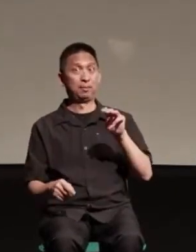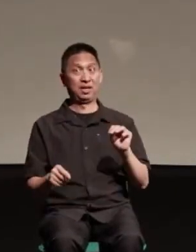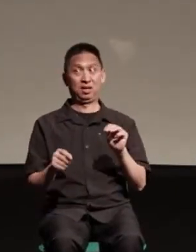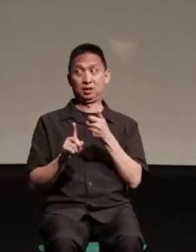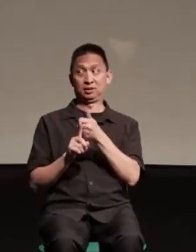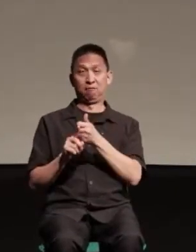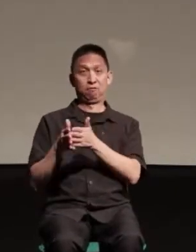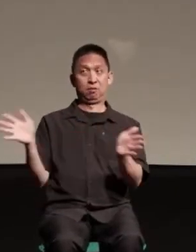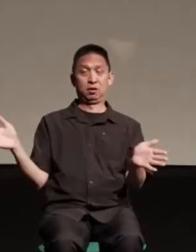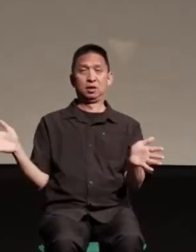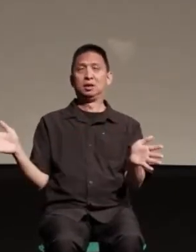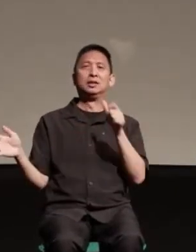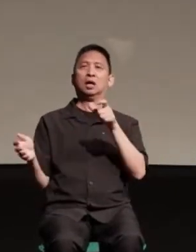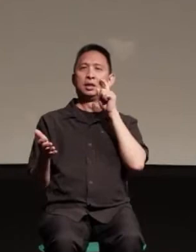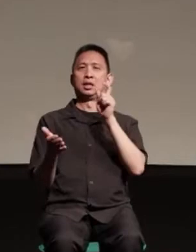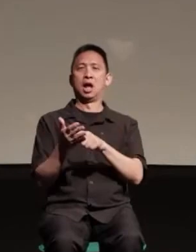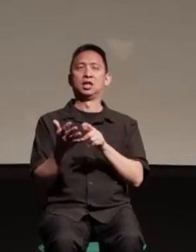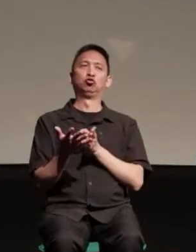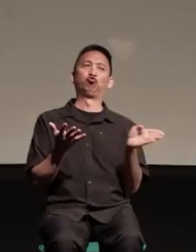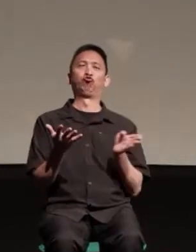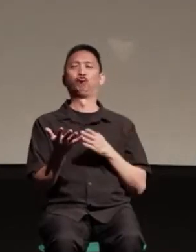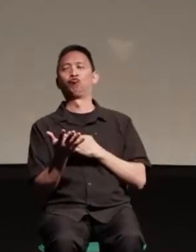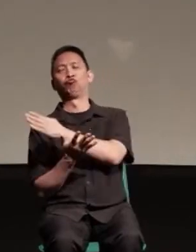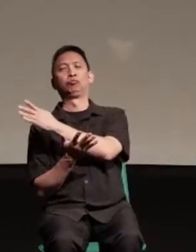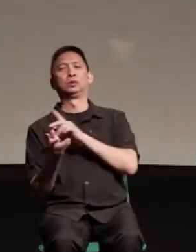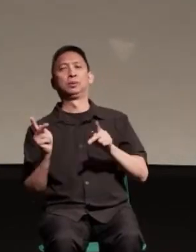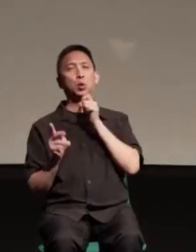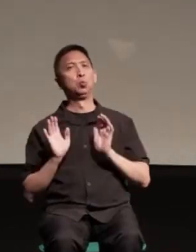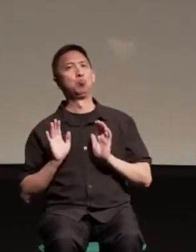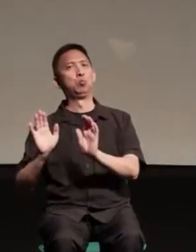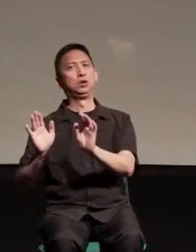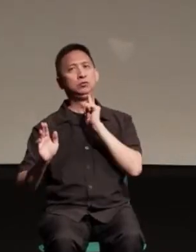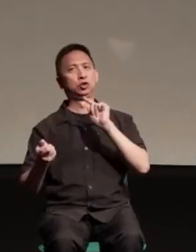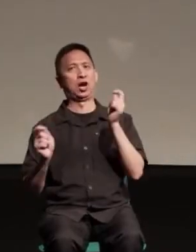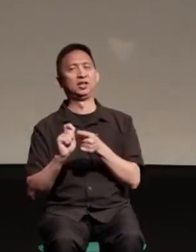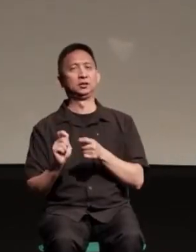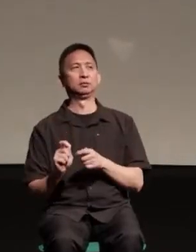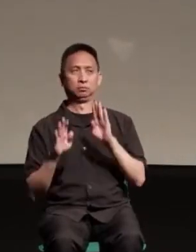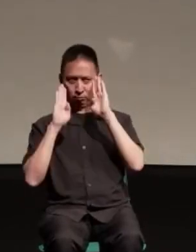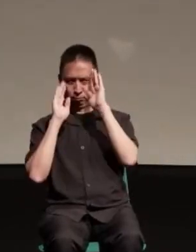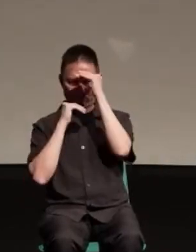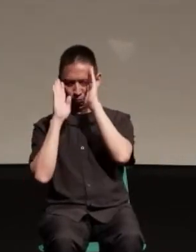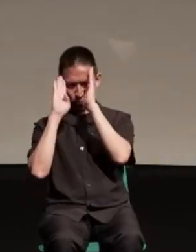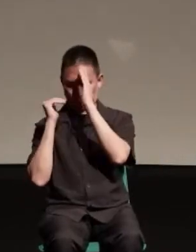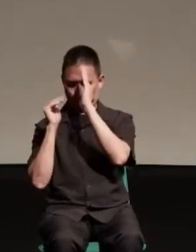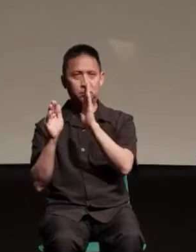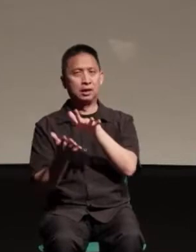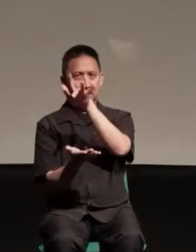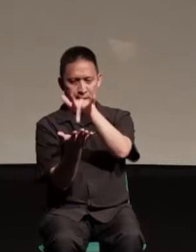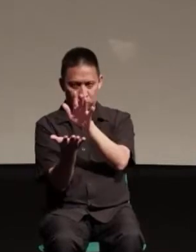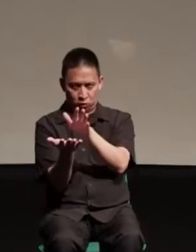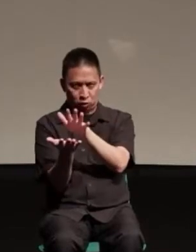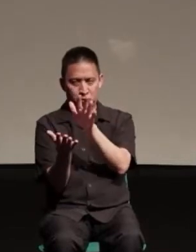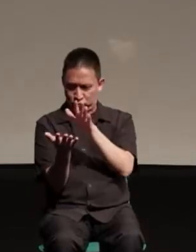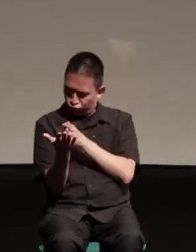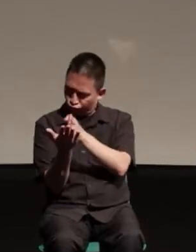is to acknowledge those people on the edge as outliers who are really pushing for change. Because you can't displace the center without allowing